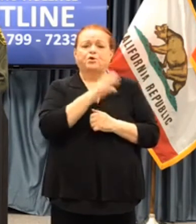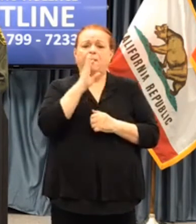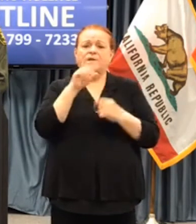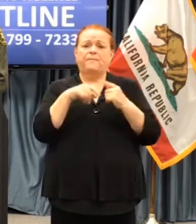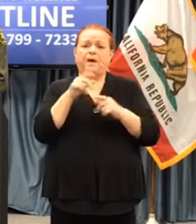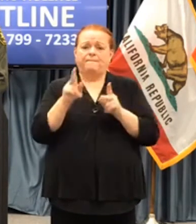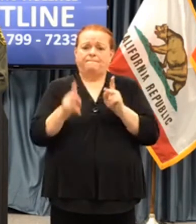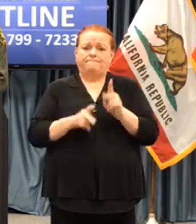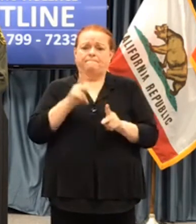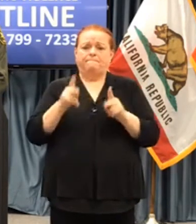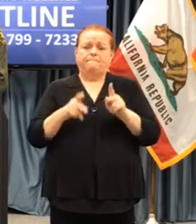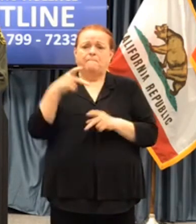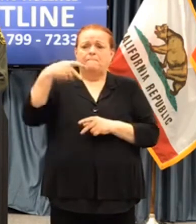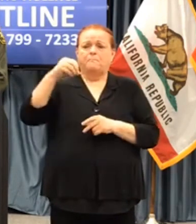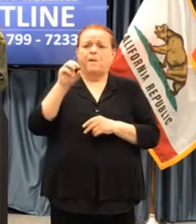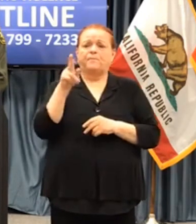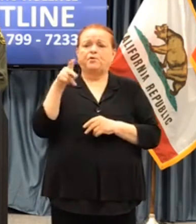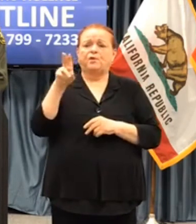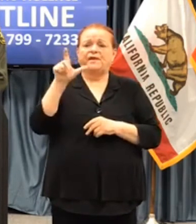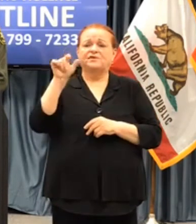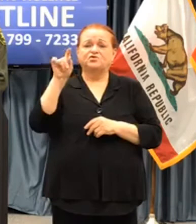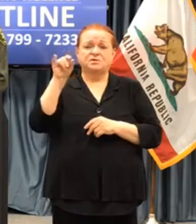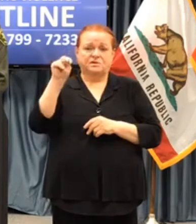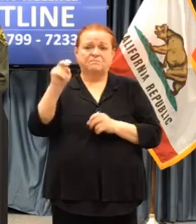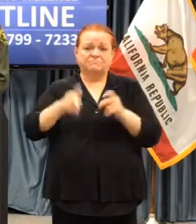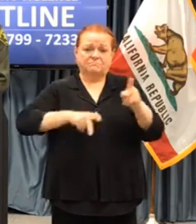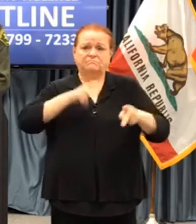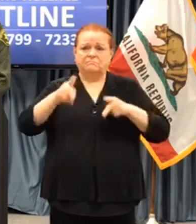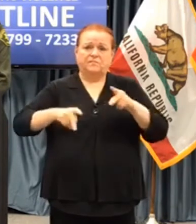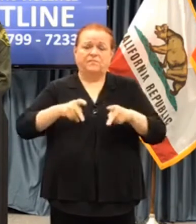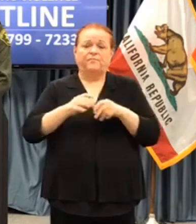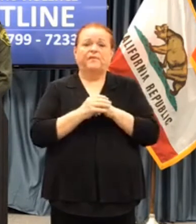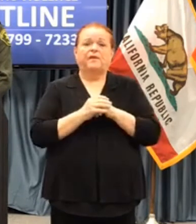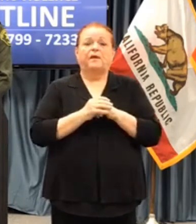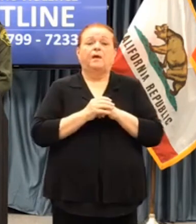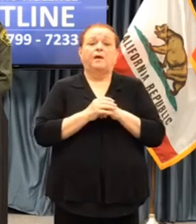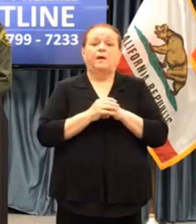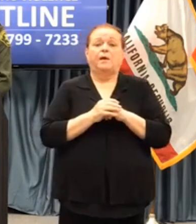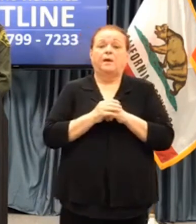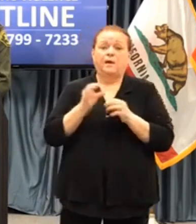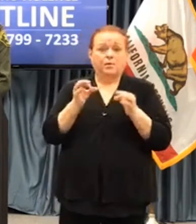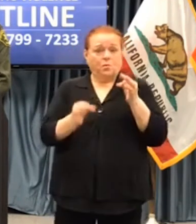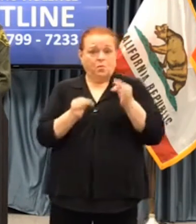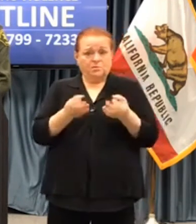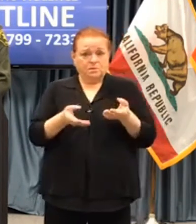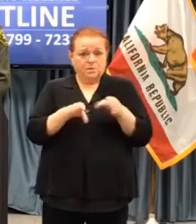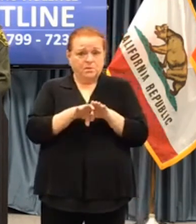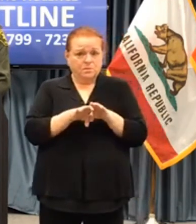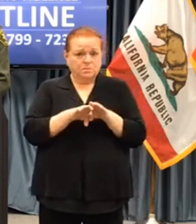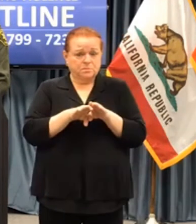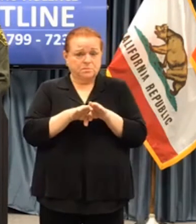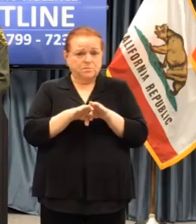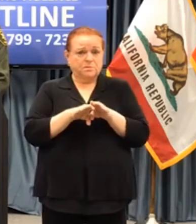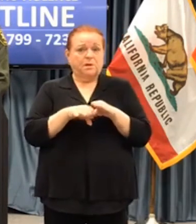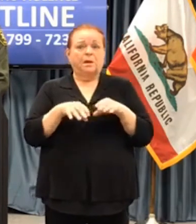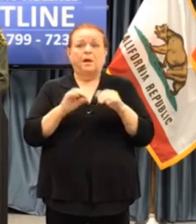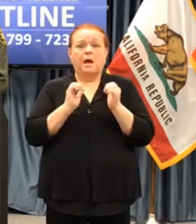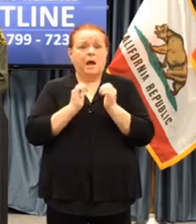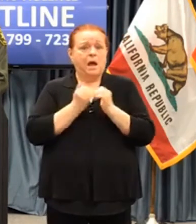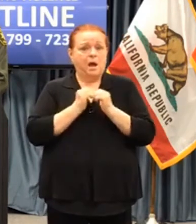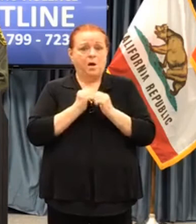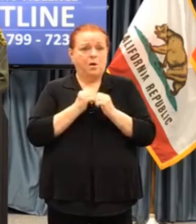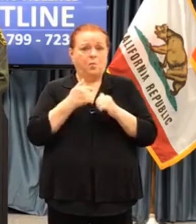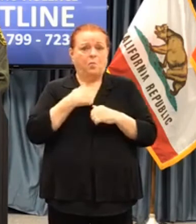population, people probably don't realize this, but with the courts closed, how we were able to get our population down was a result of